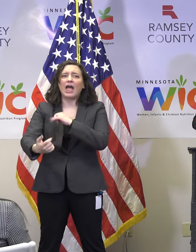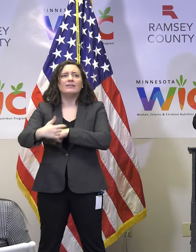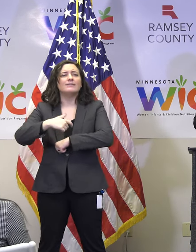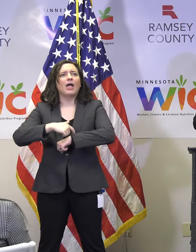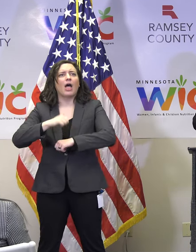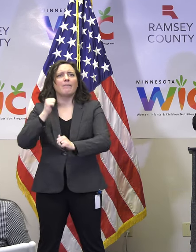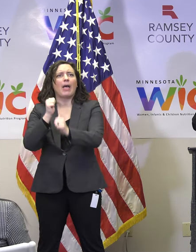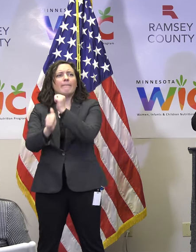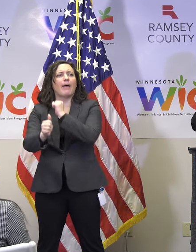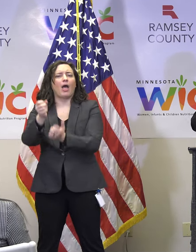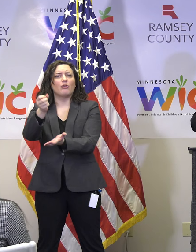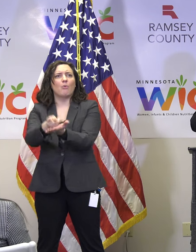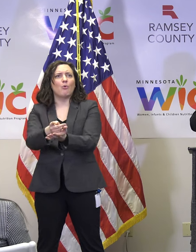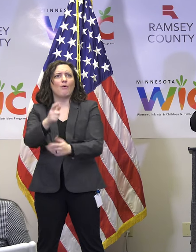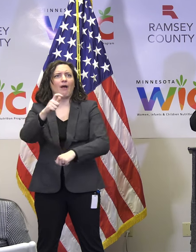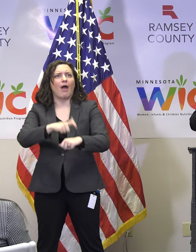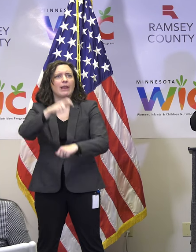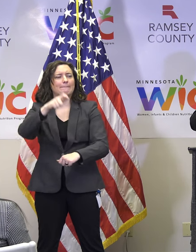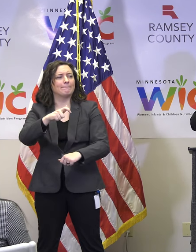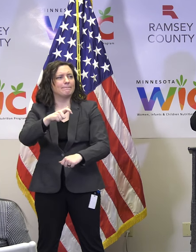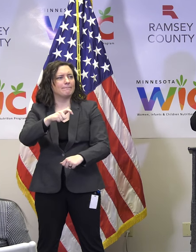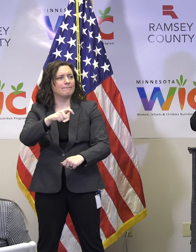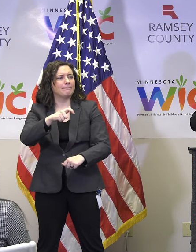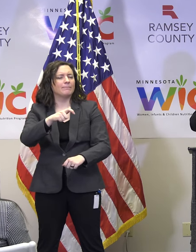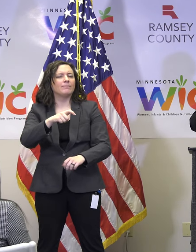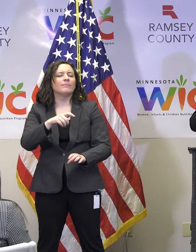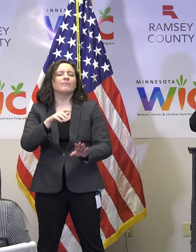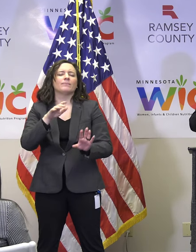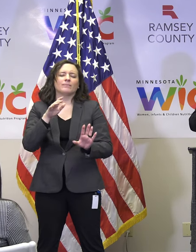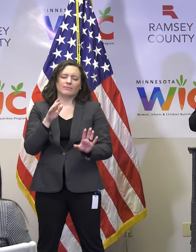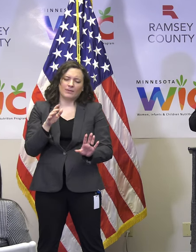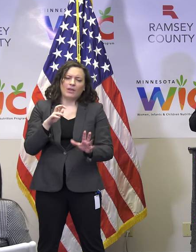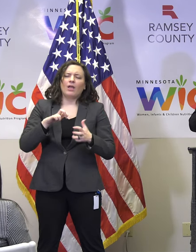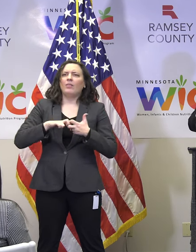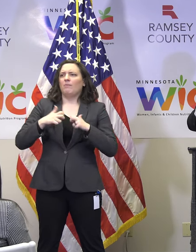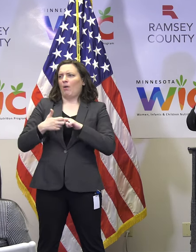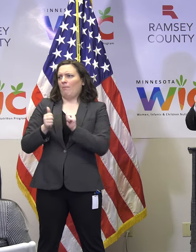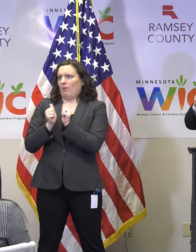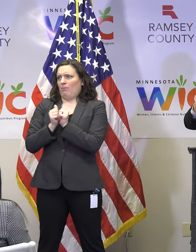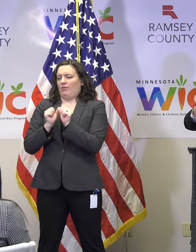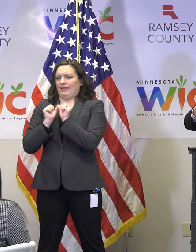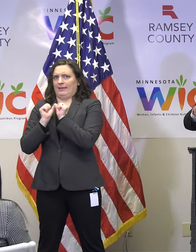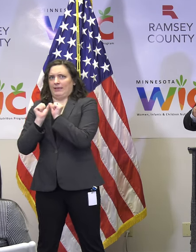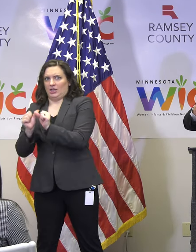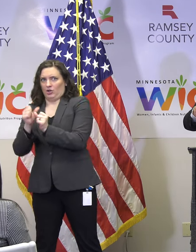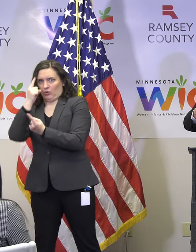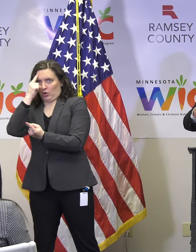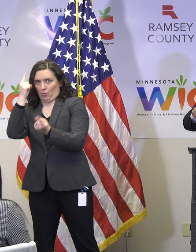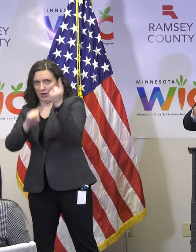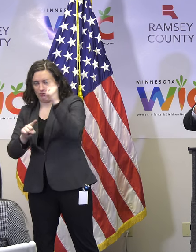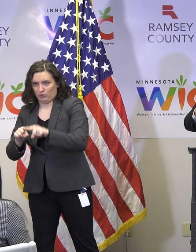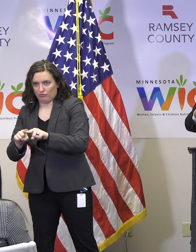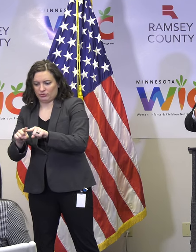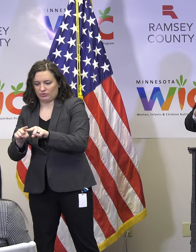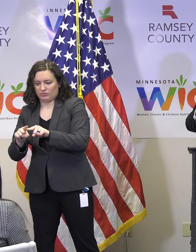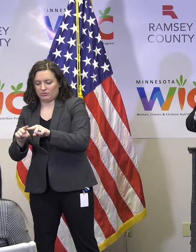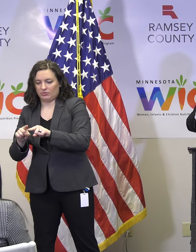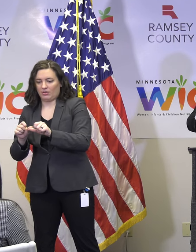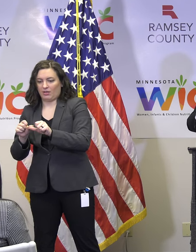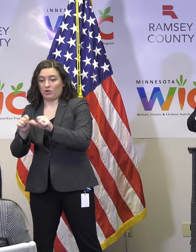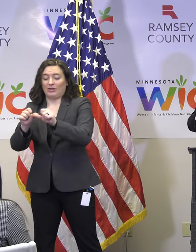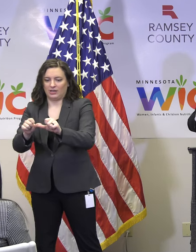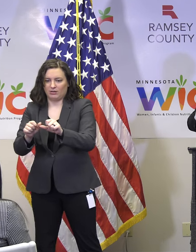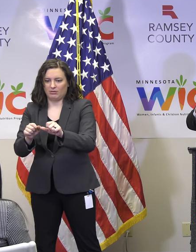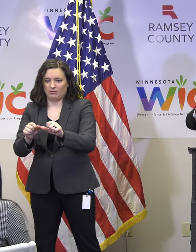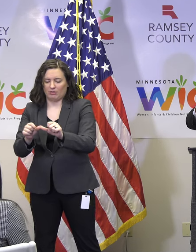The problem is that when you have continuing resolutions, which ultimately lead to a budget where you basically say